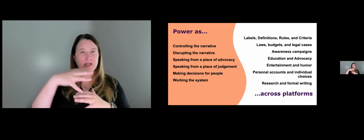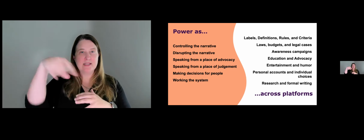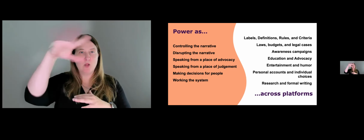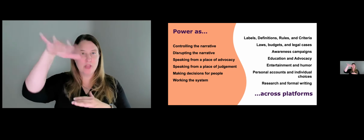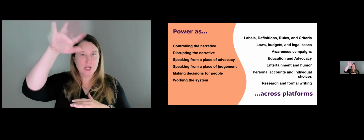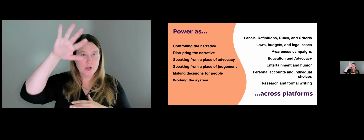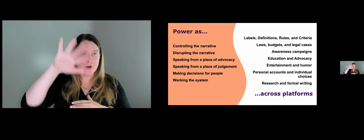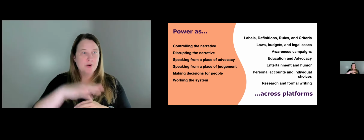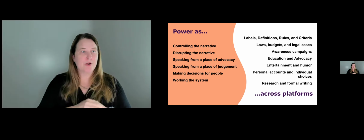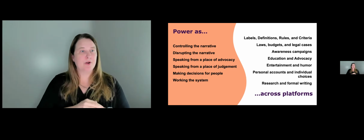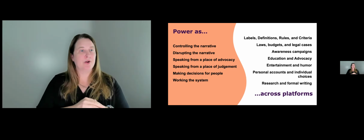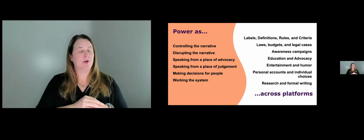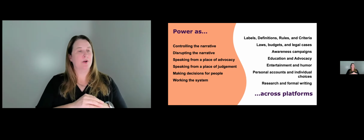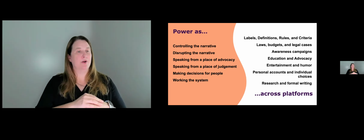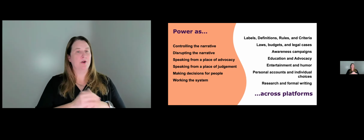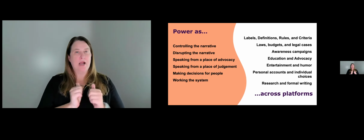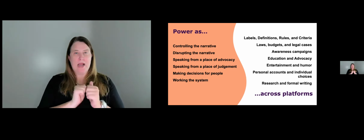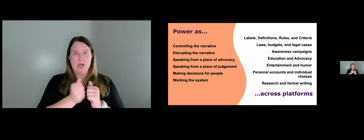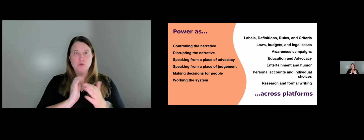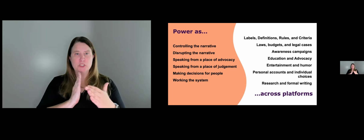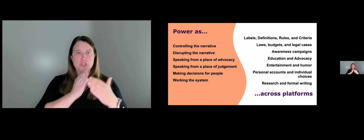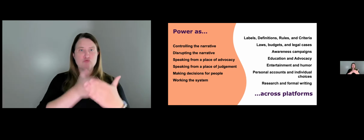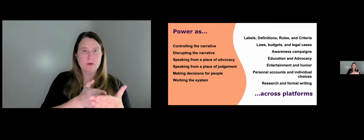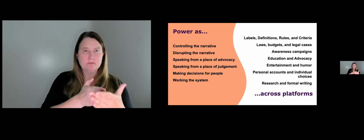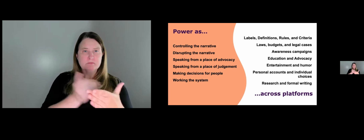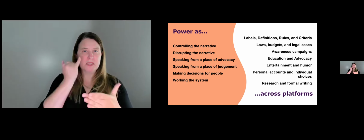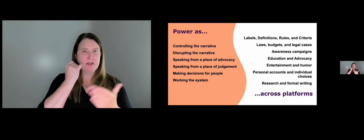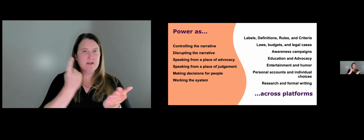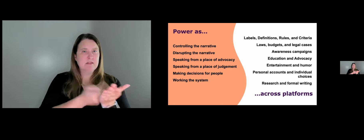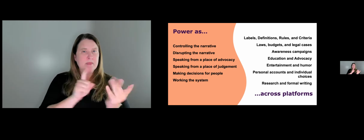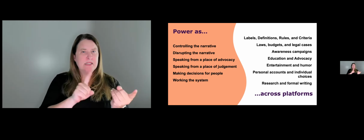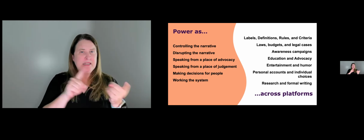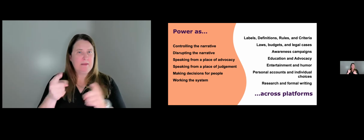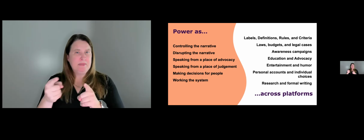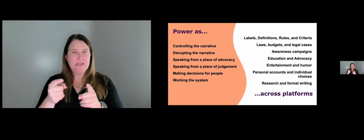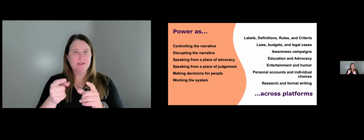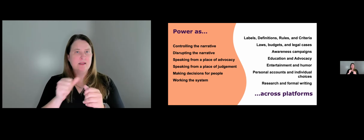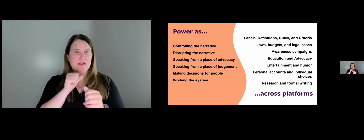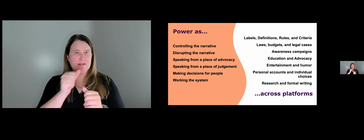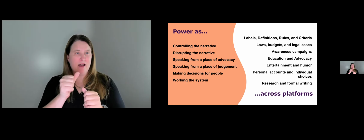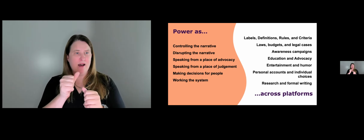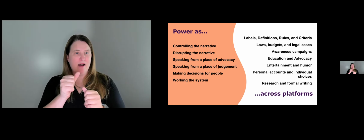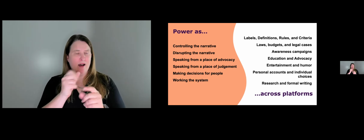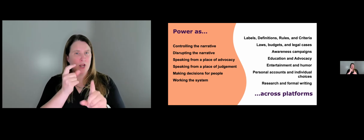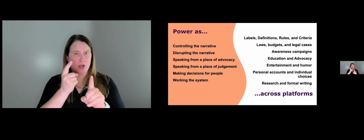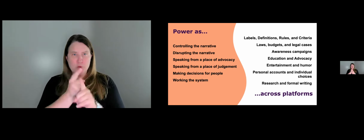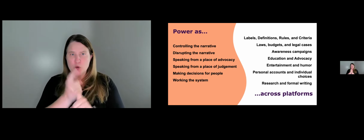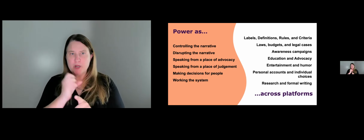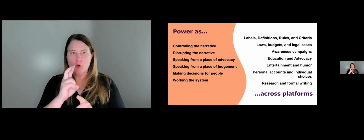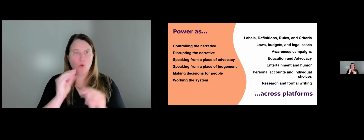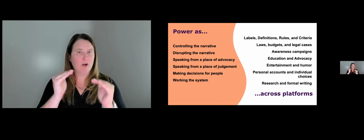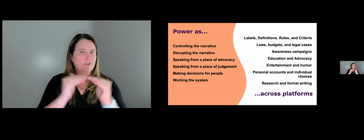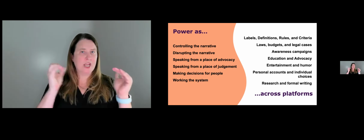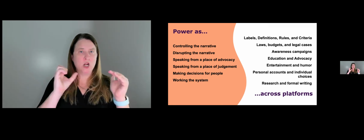controlling the story and the message that is presented, that's out there, how to disrupt the